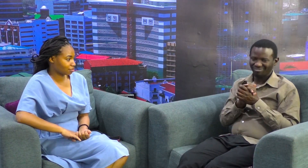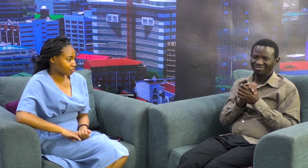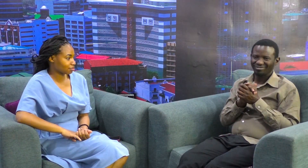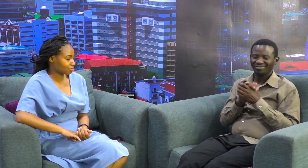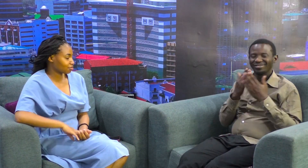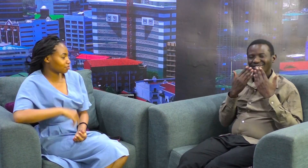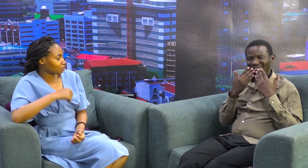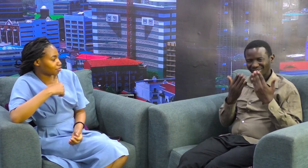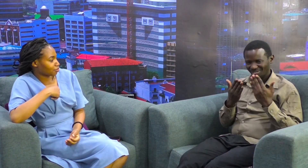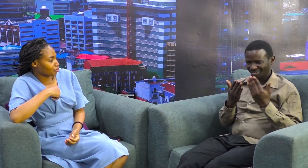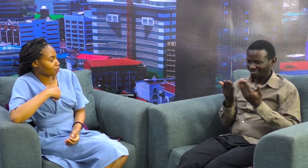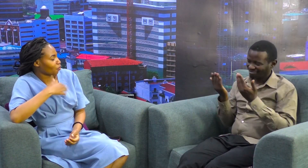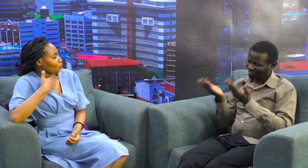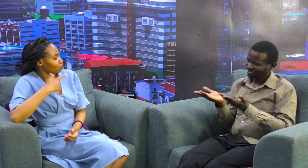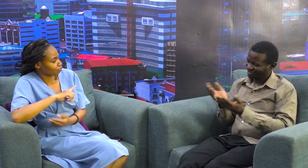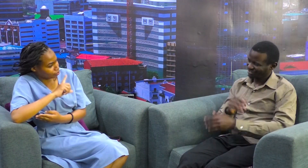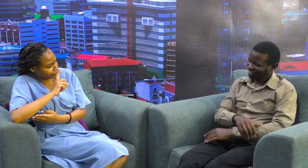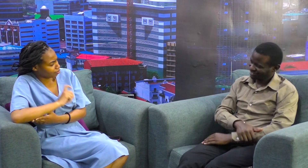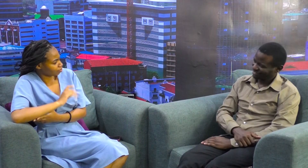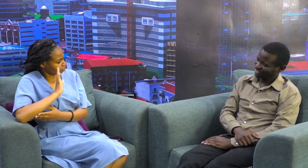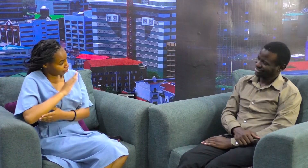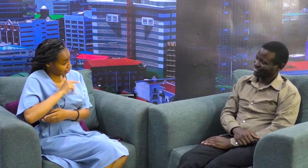Family-wise, I'm a single person, and thank you a lot.